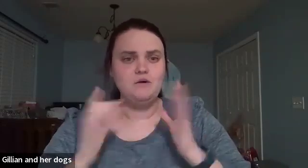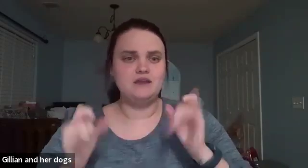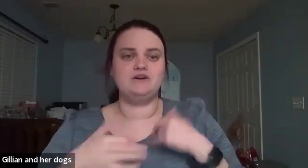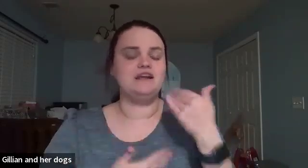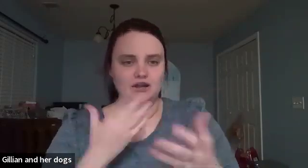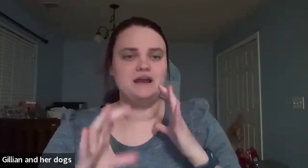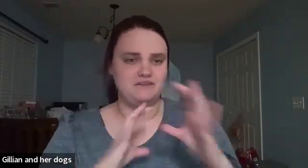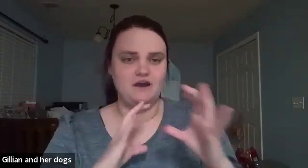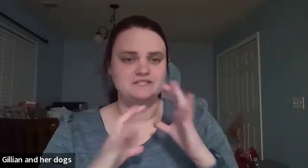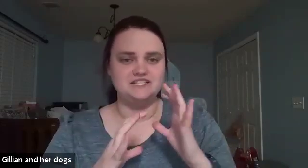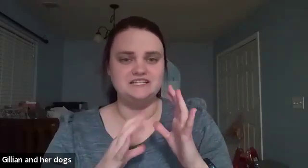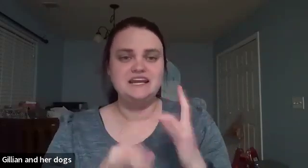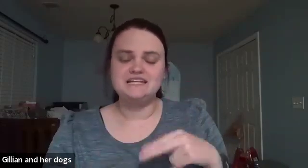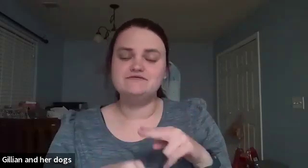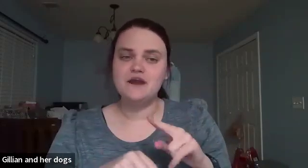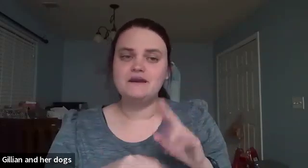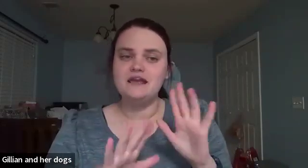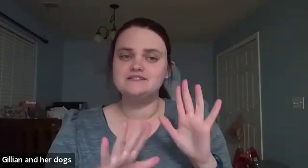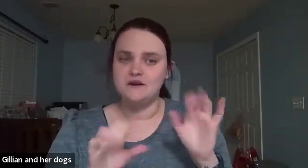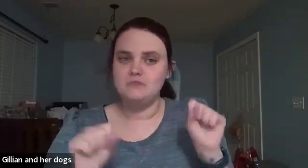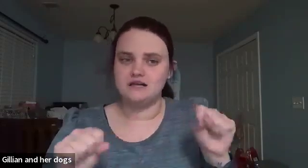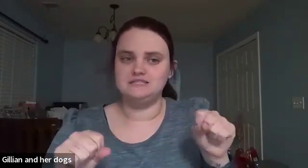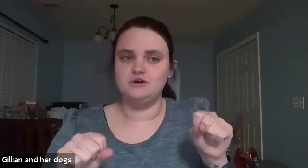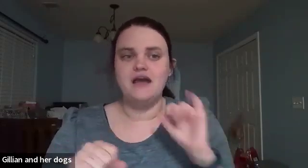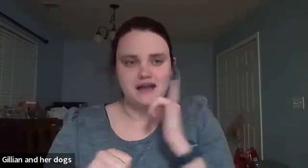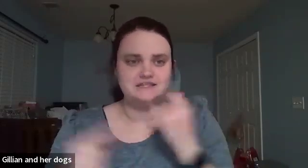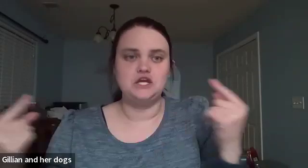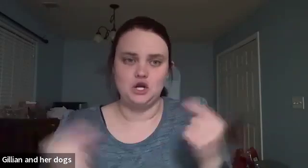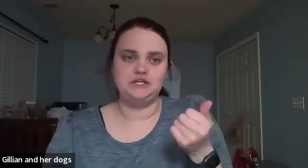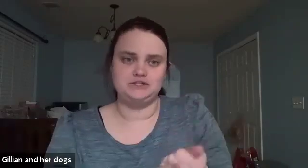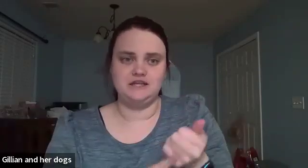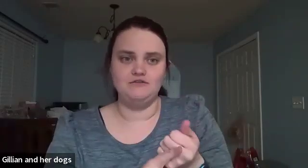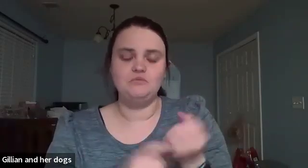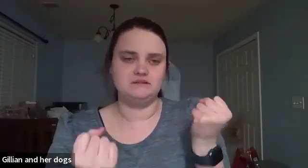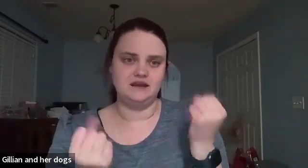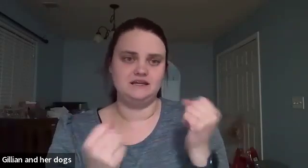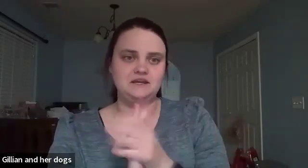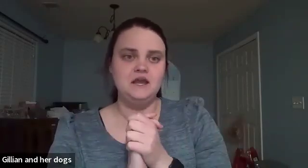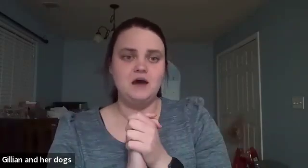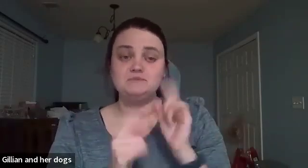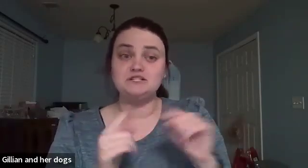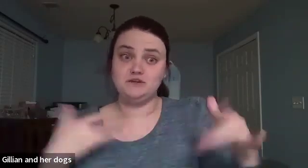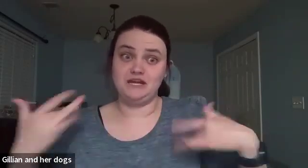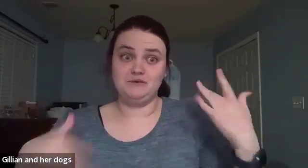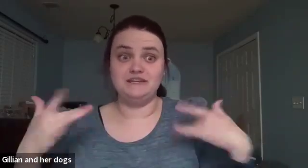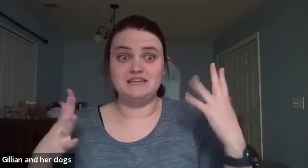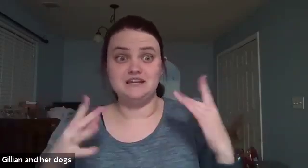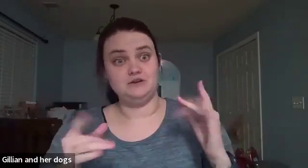oh, okay, we're good. And I go back in the conversation. It is very possible of accidentally hurting yourself while signing. Especially if you're getting really excited